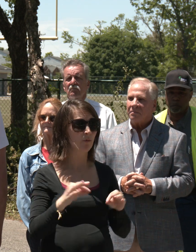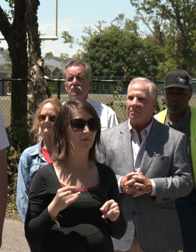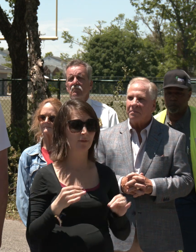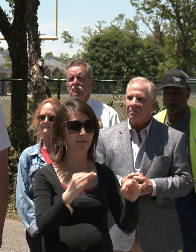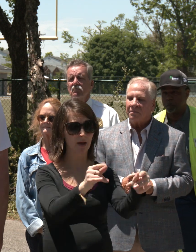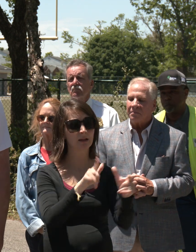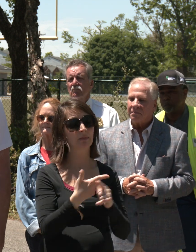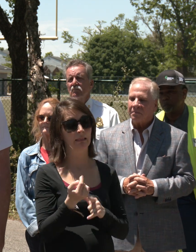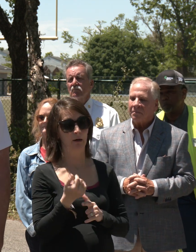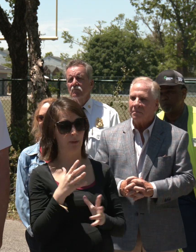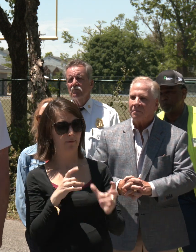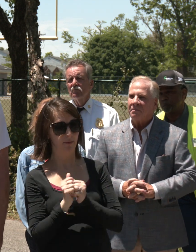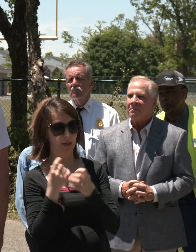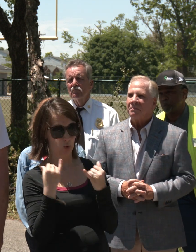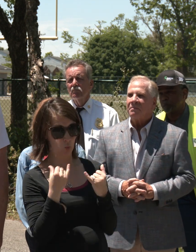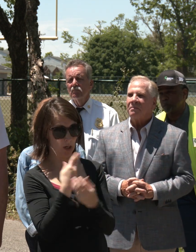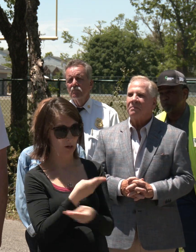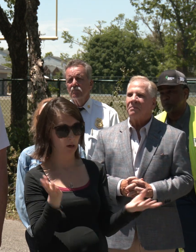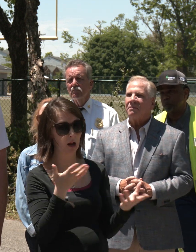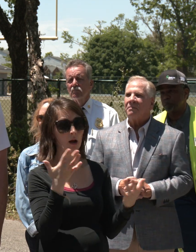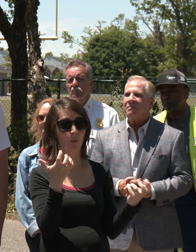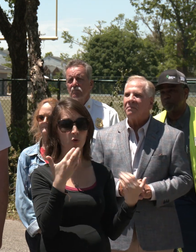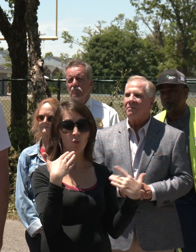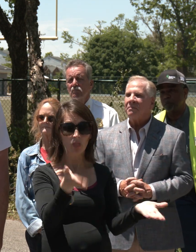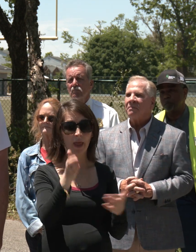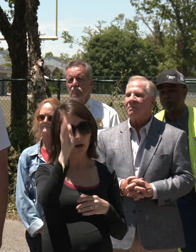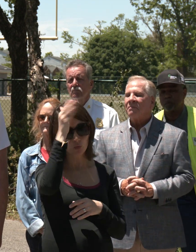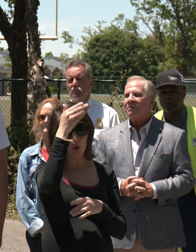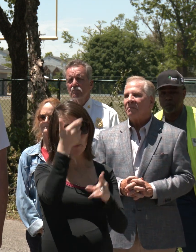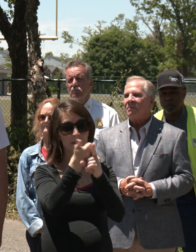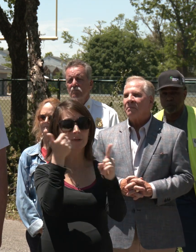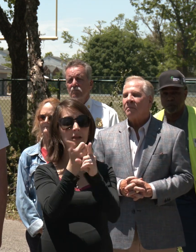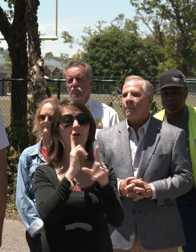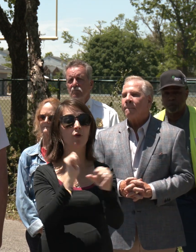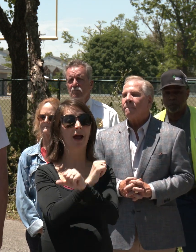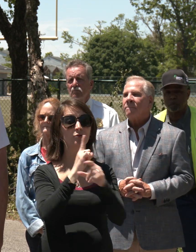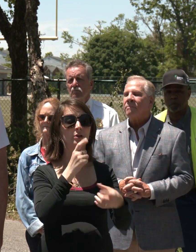and an update today. I want to thank President Trump for granting